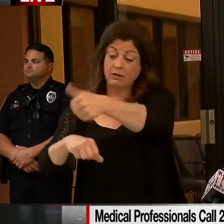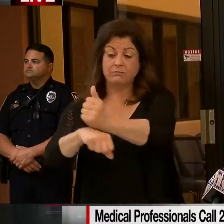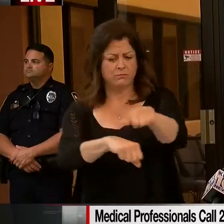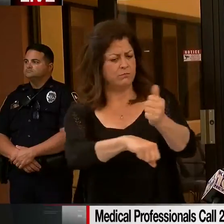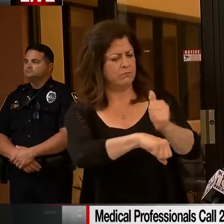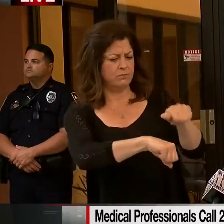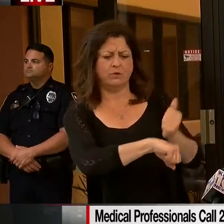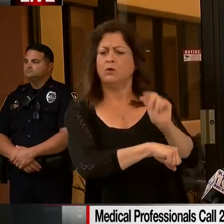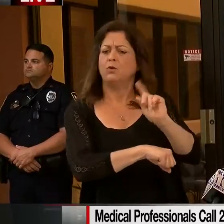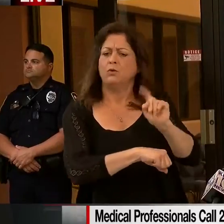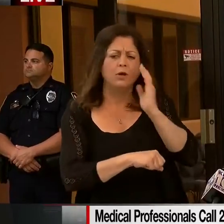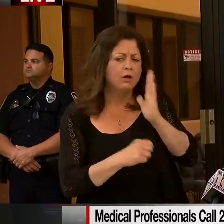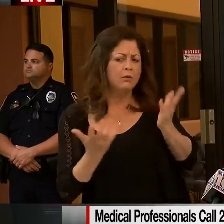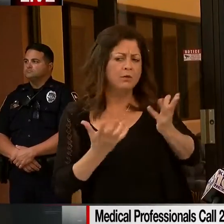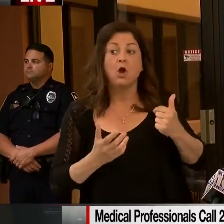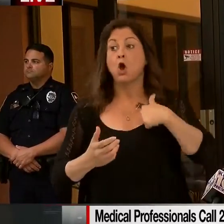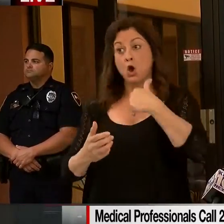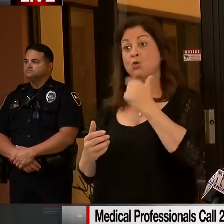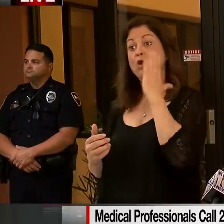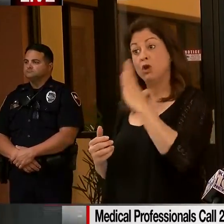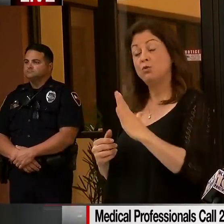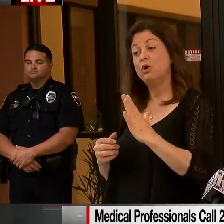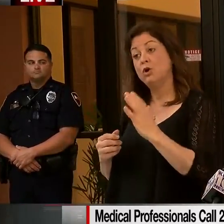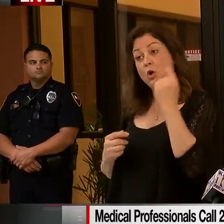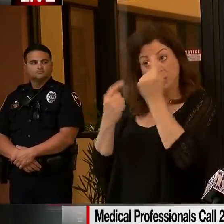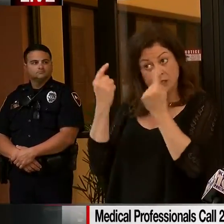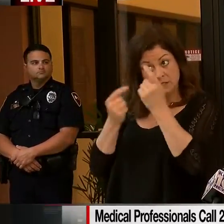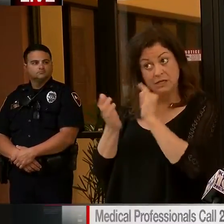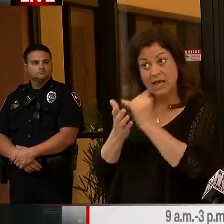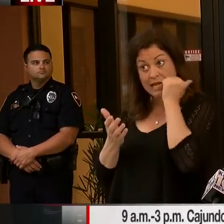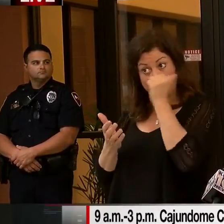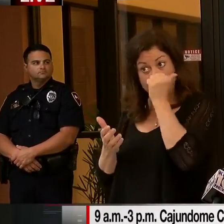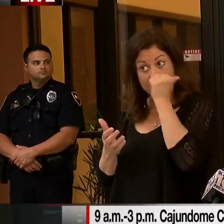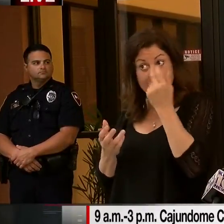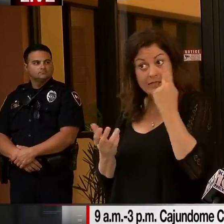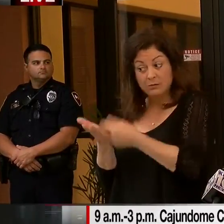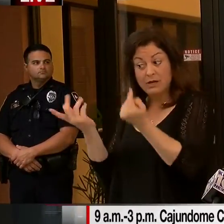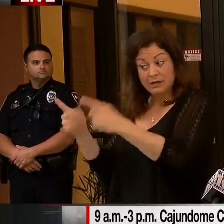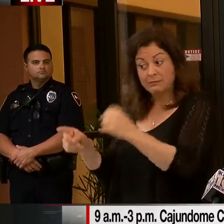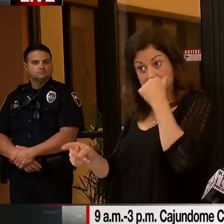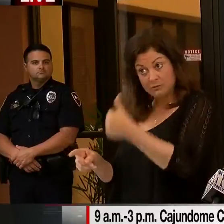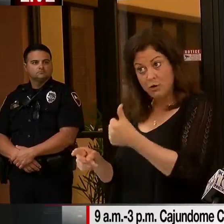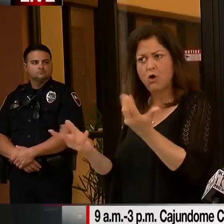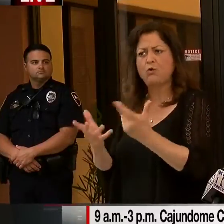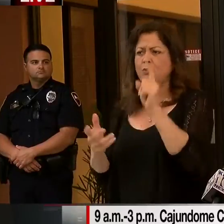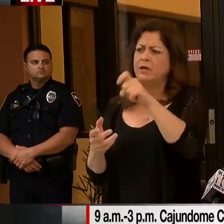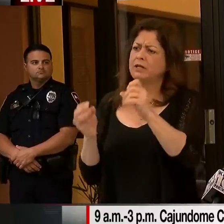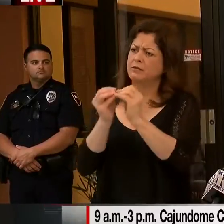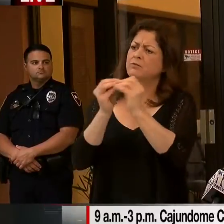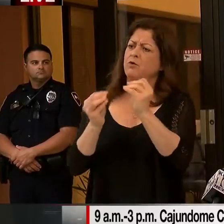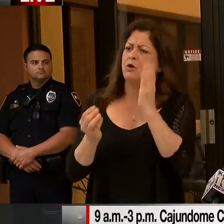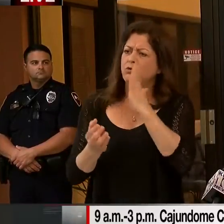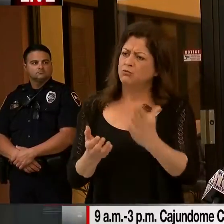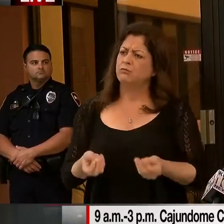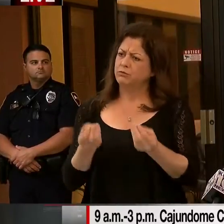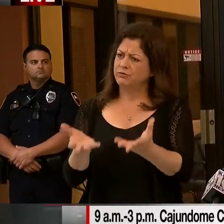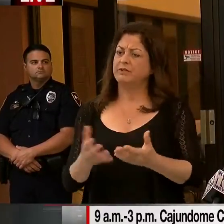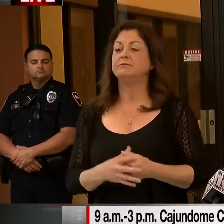this week? We will play that day by day. We'll see how tomorrow goes and what the need is beyond that. And the hours?